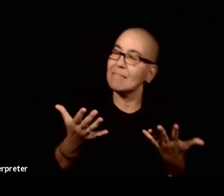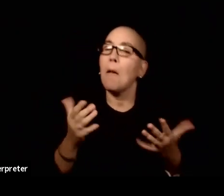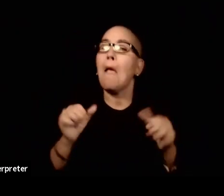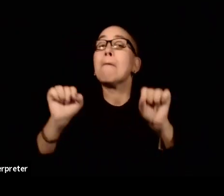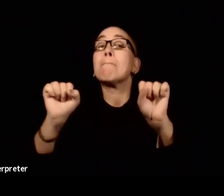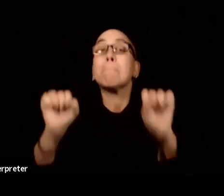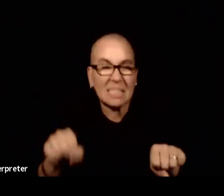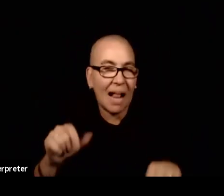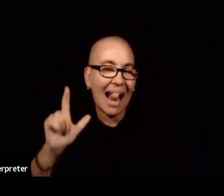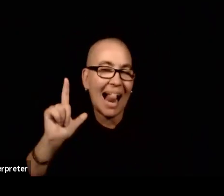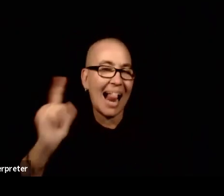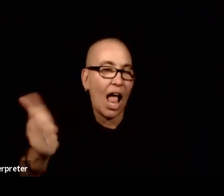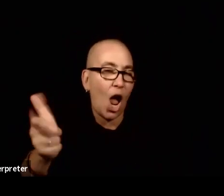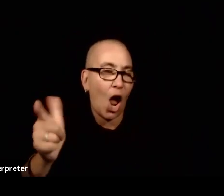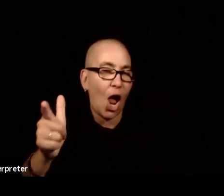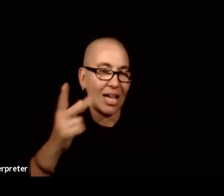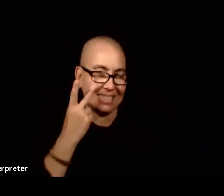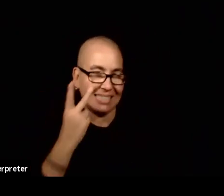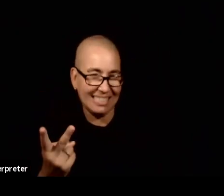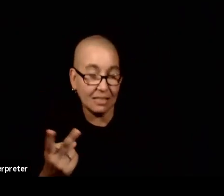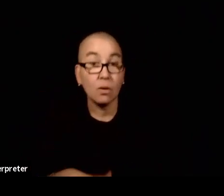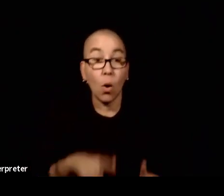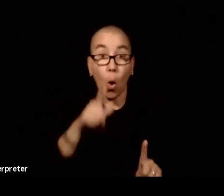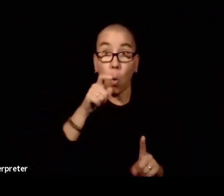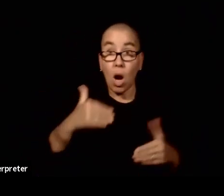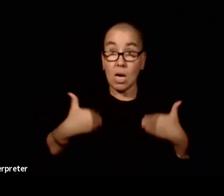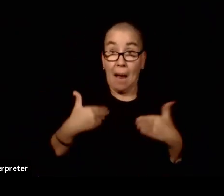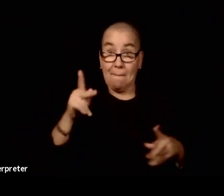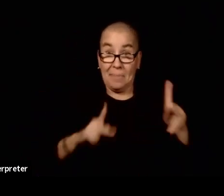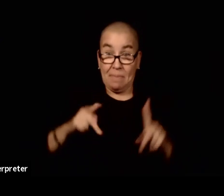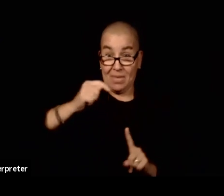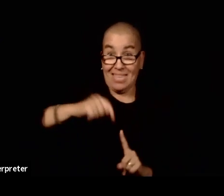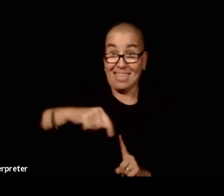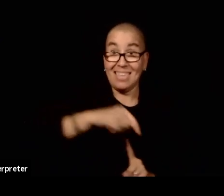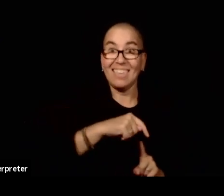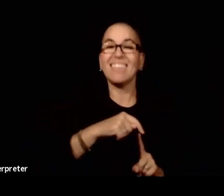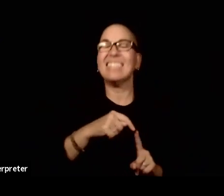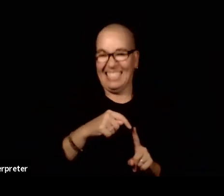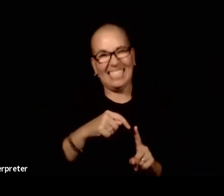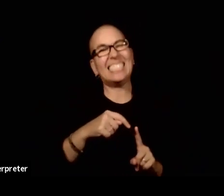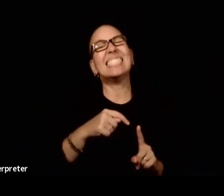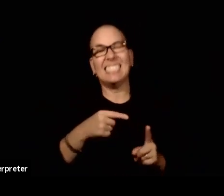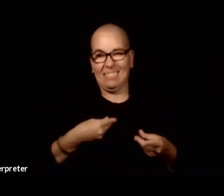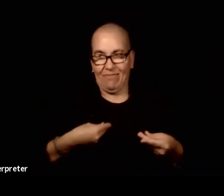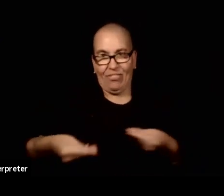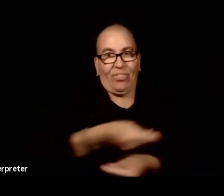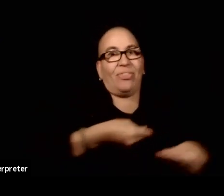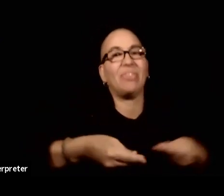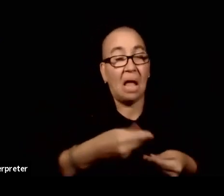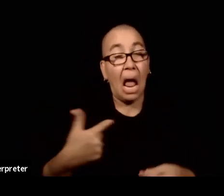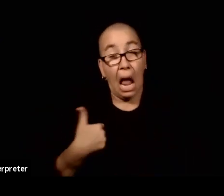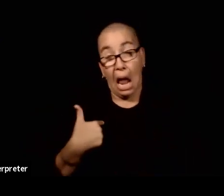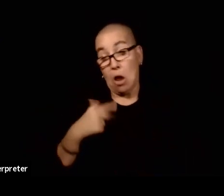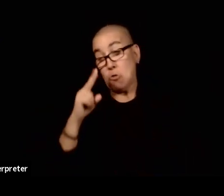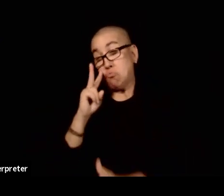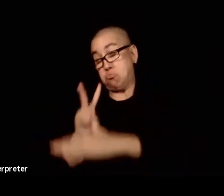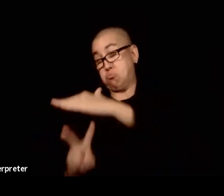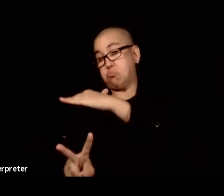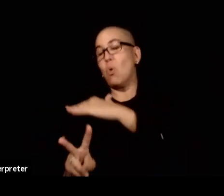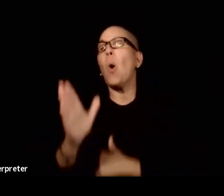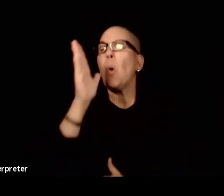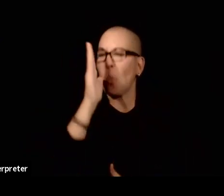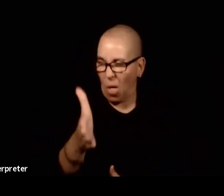and will continue to see more cases, and ultimately our deaths will go up as a result. And we mentioned on an earlier call the concerns that we have